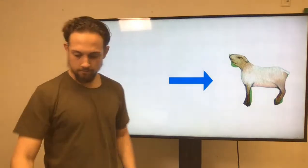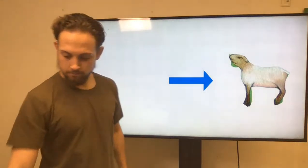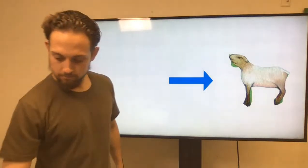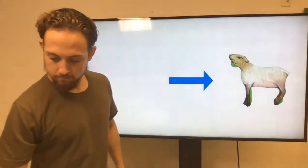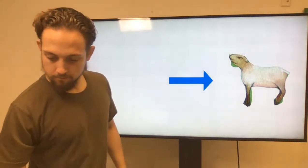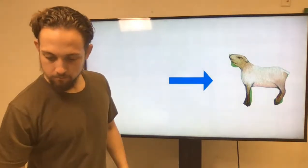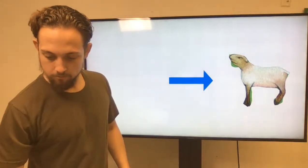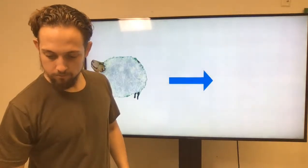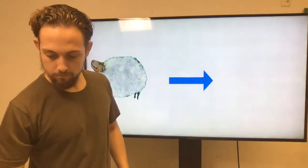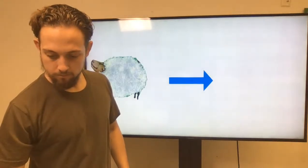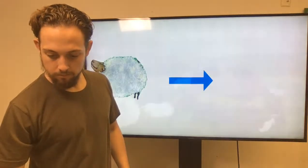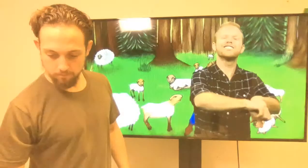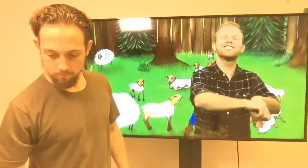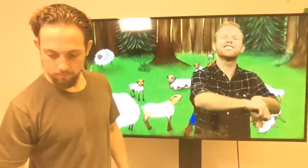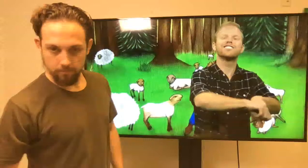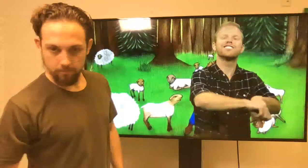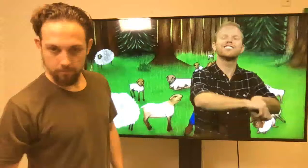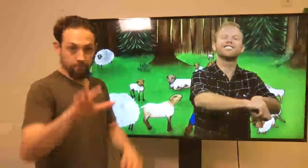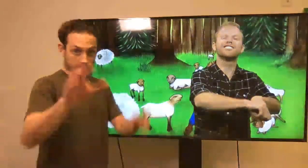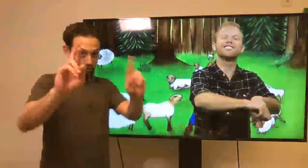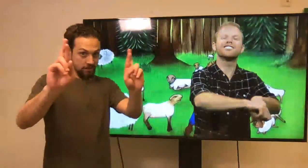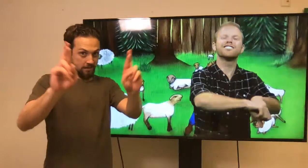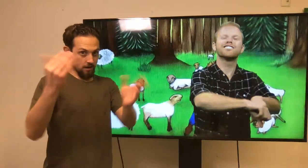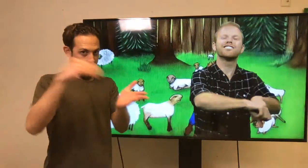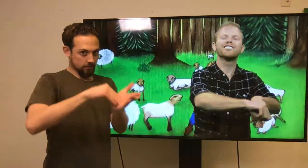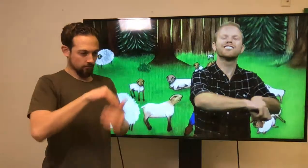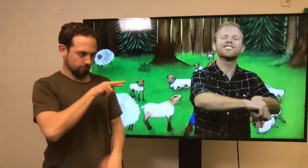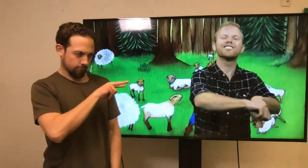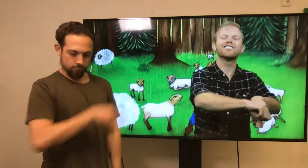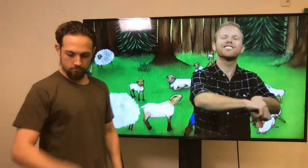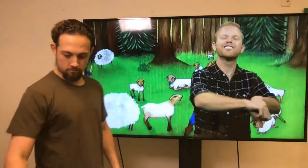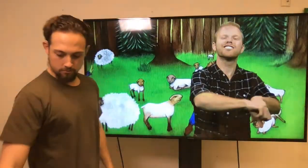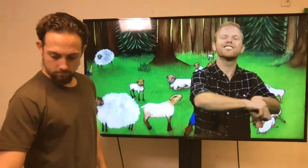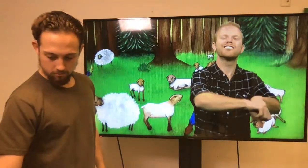Okay, I'd like you to watch the video again. Are you ready?